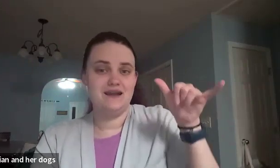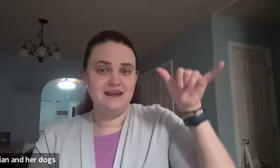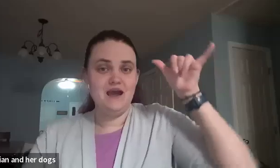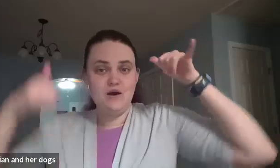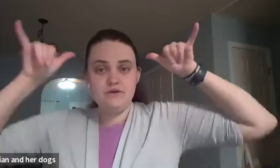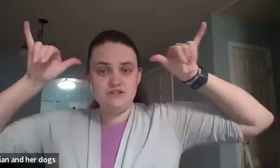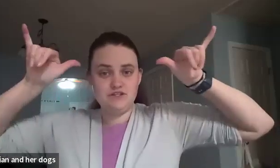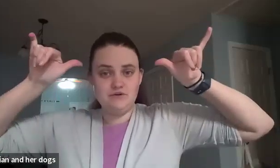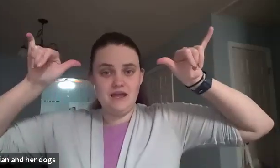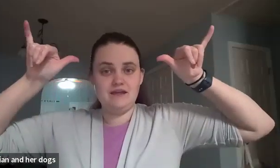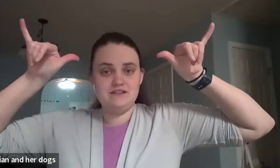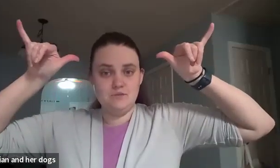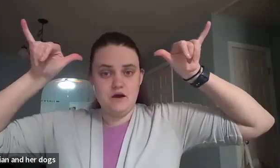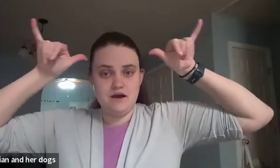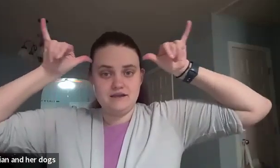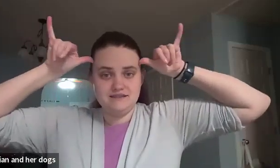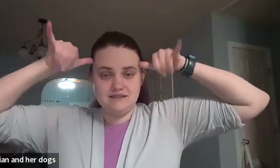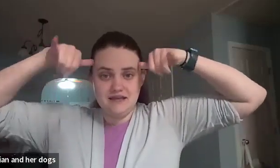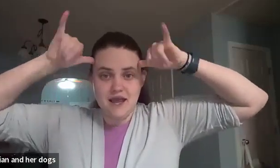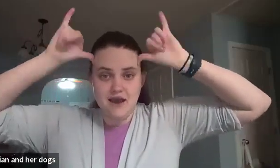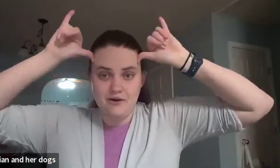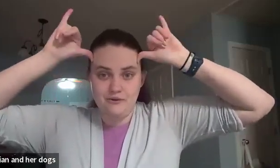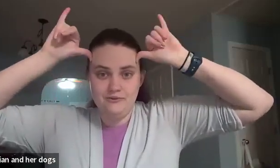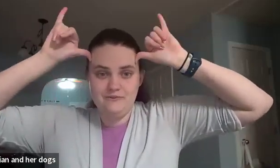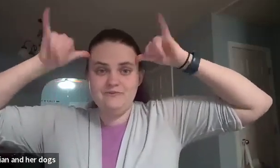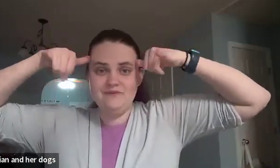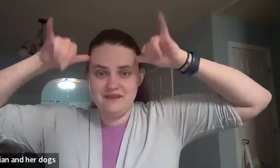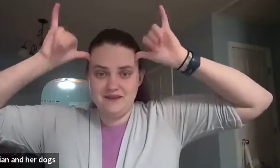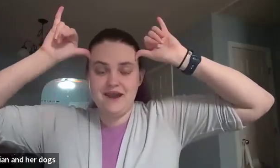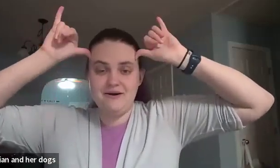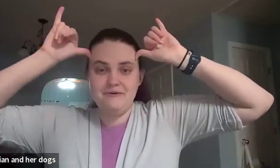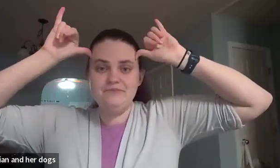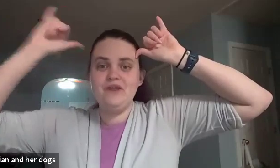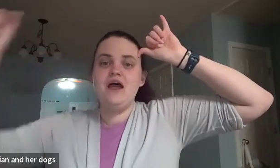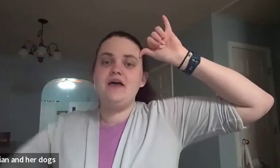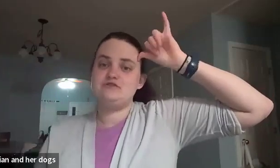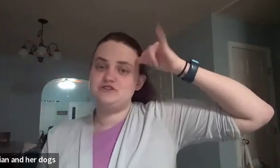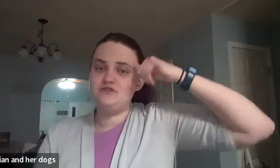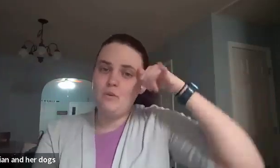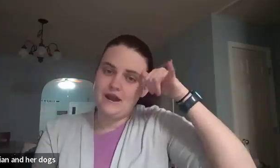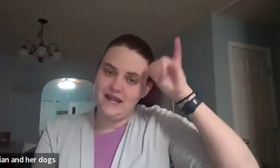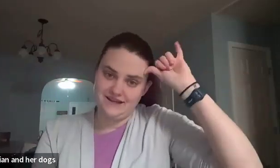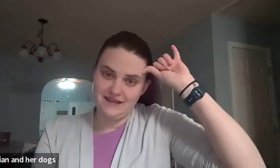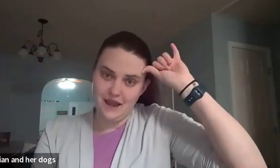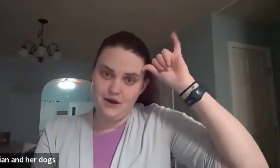had cow with the two hands, the Y's, cow, cow. And there's also the one hand,